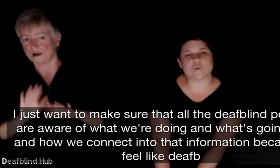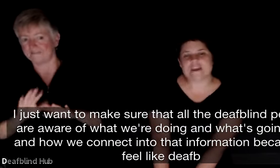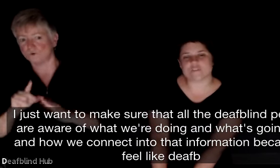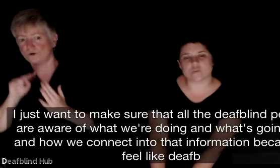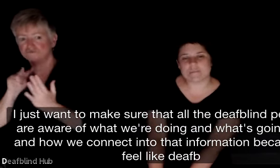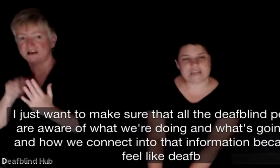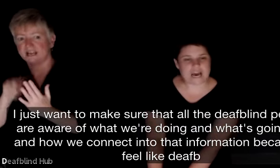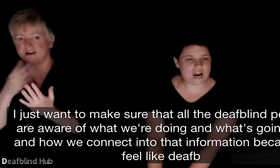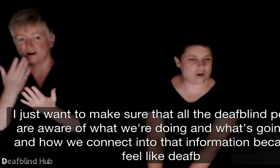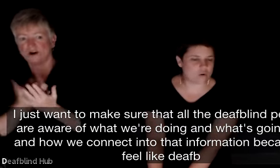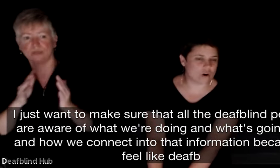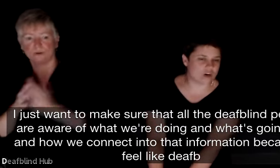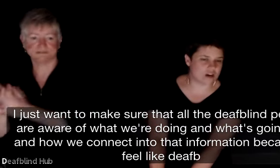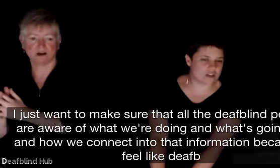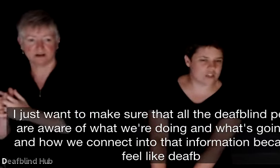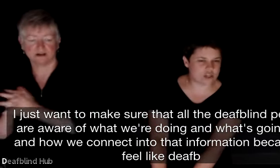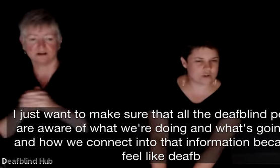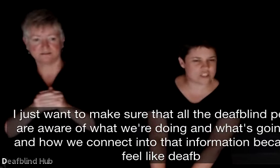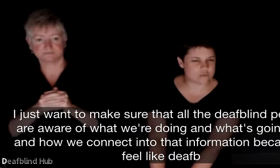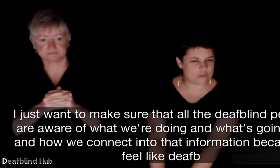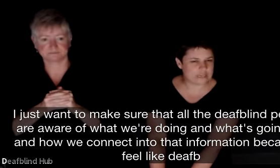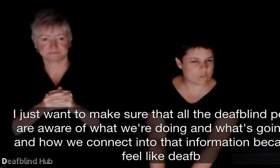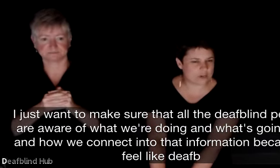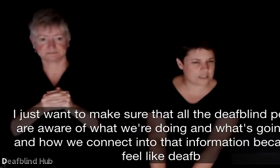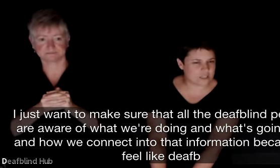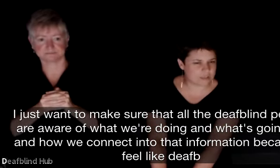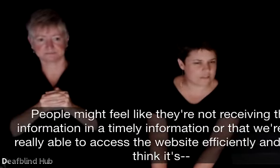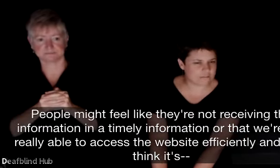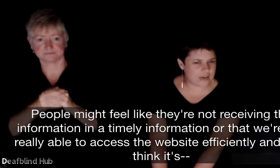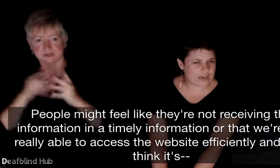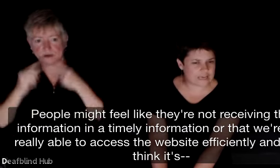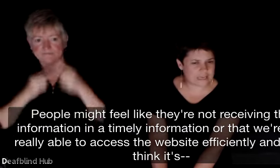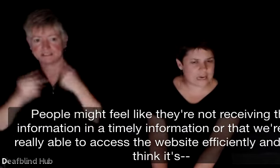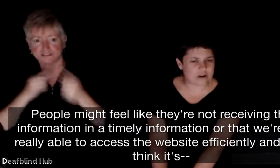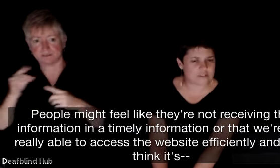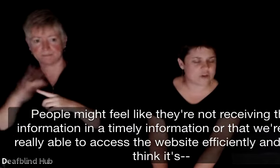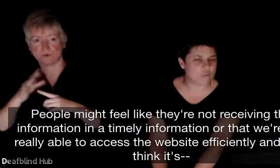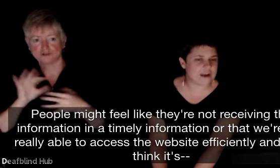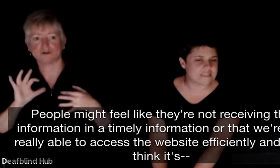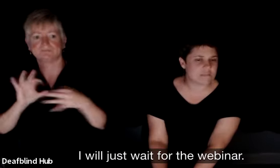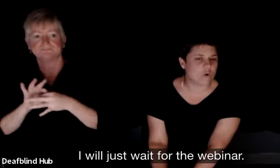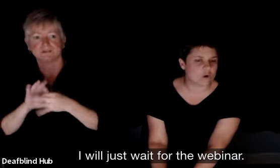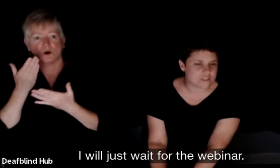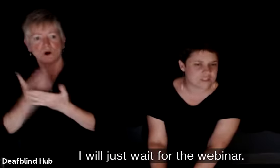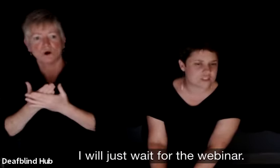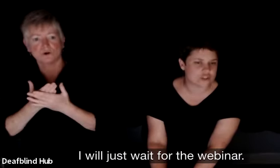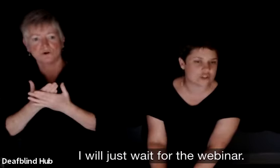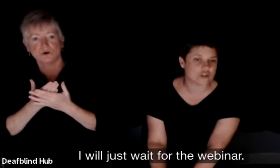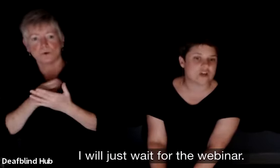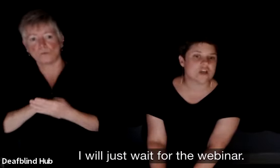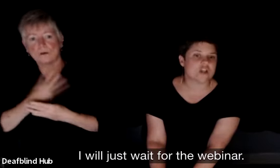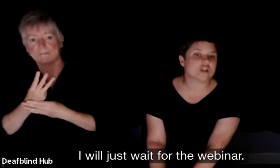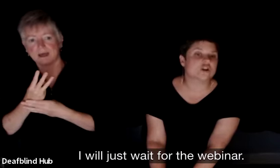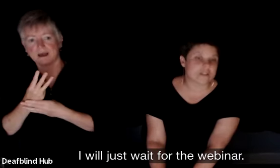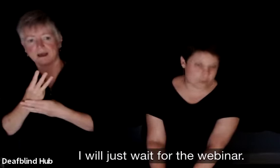I'll just wait for the webinar, or, so I just really want a little bit of encouragement on why it's important